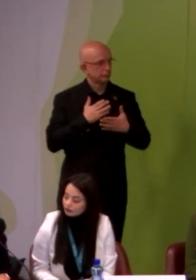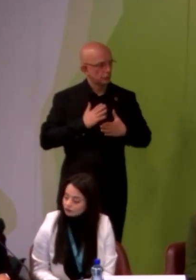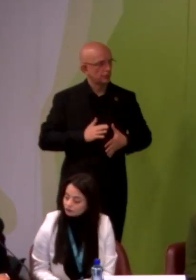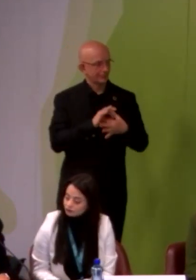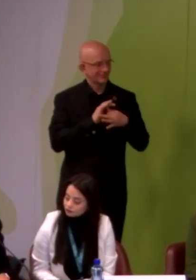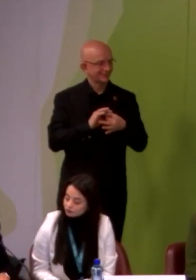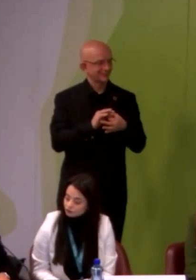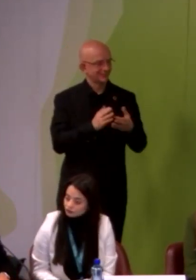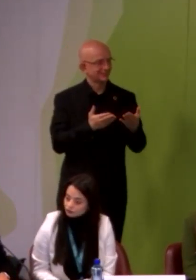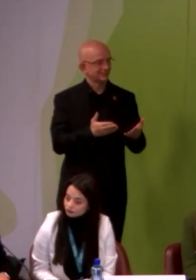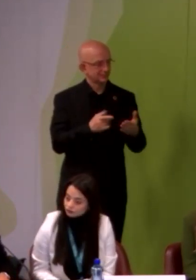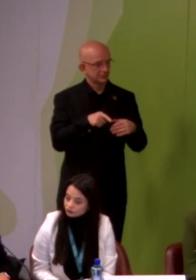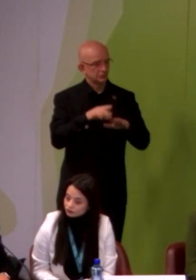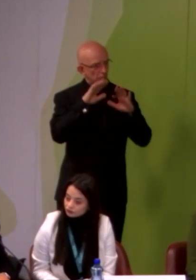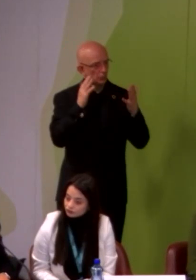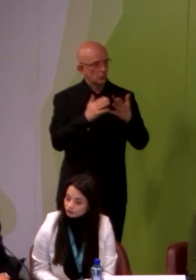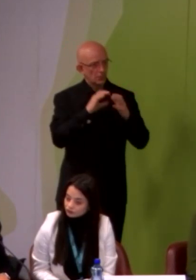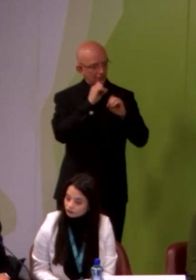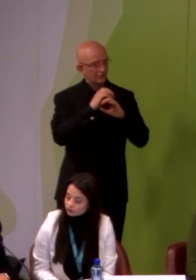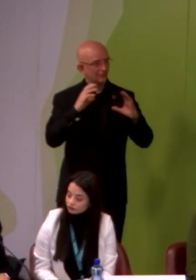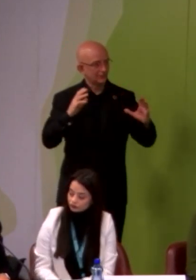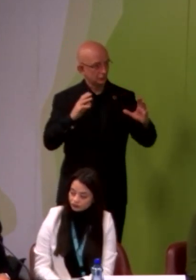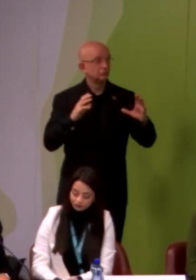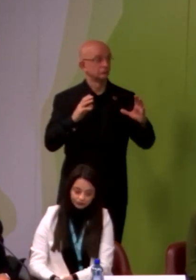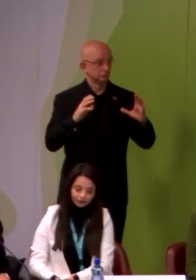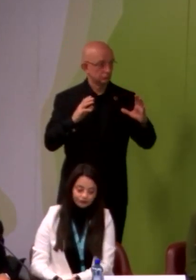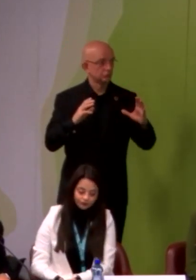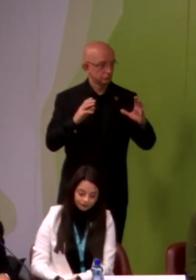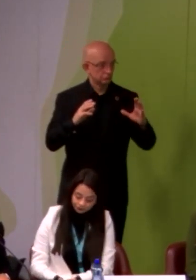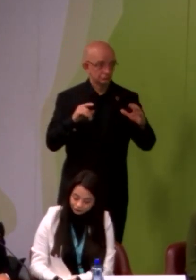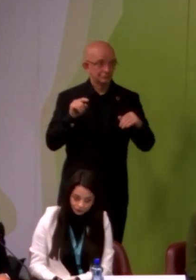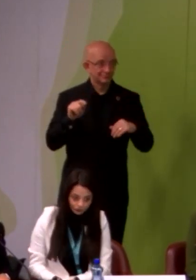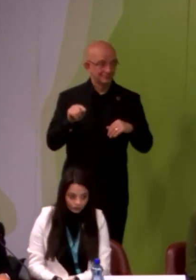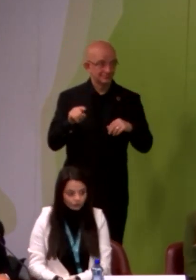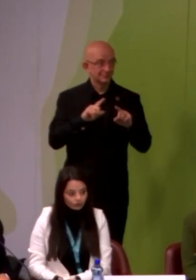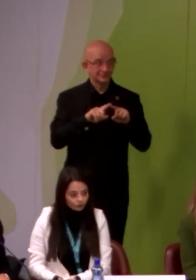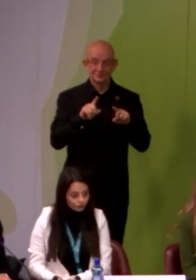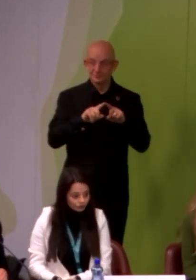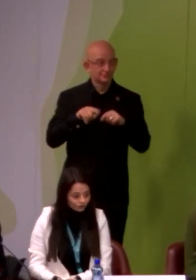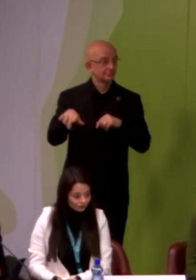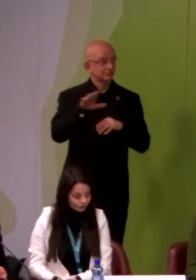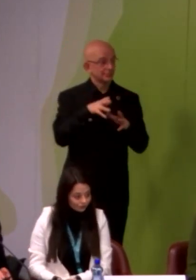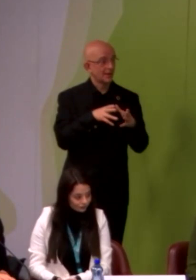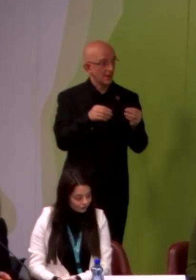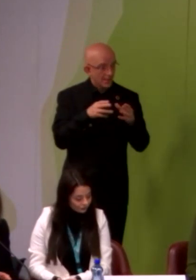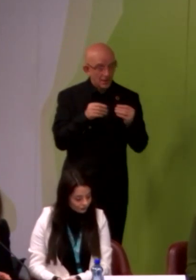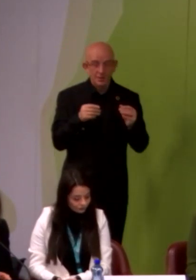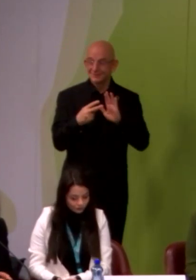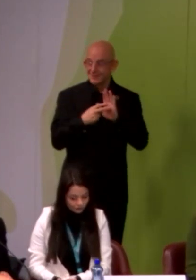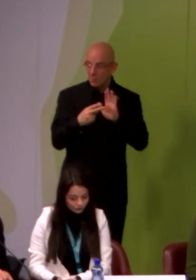a little bit more about Lebanon and also Syria. Over to you.